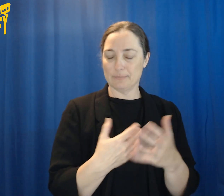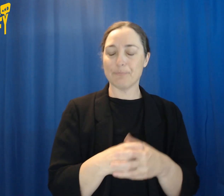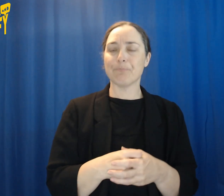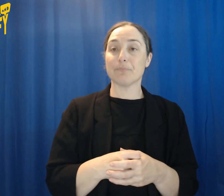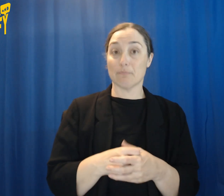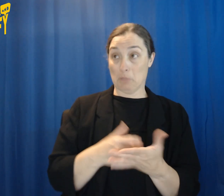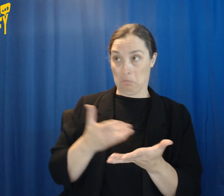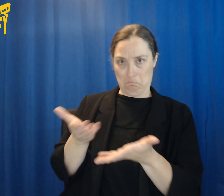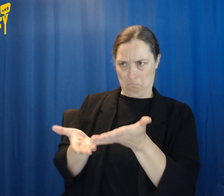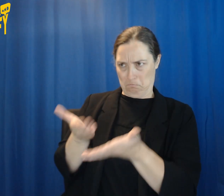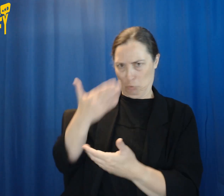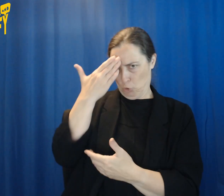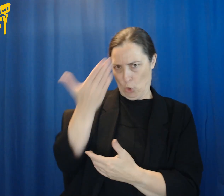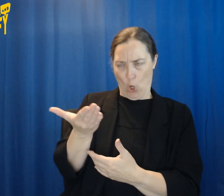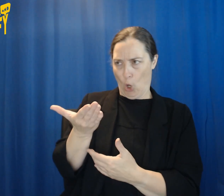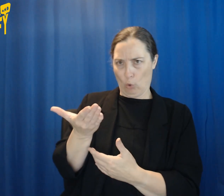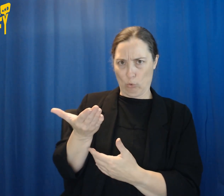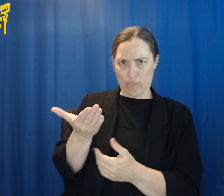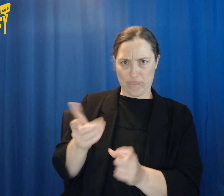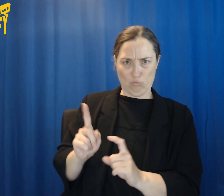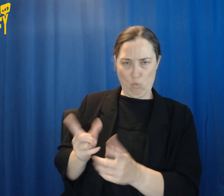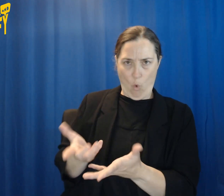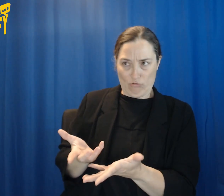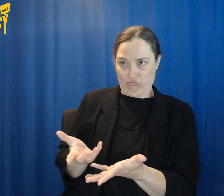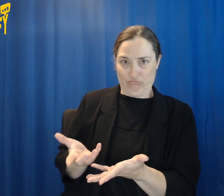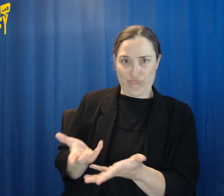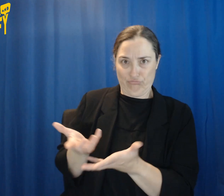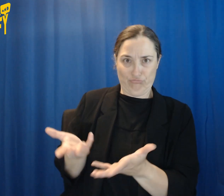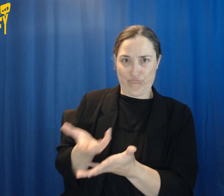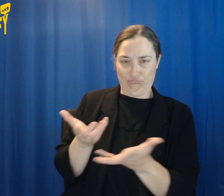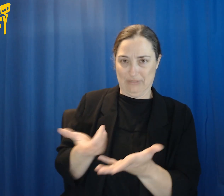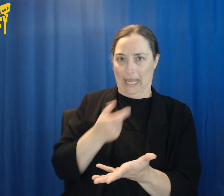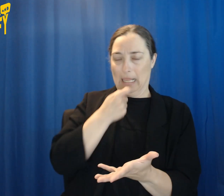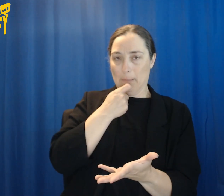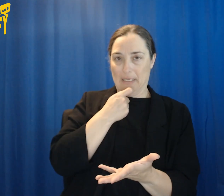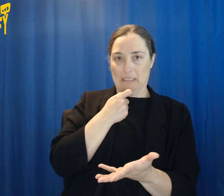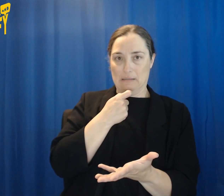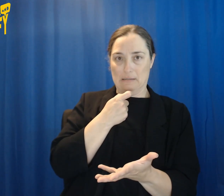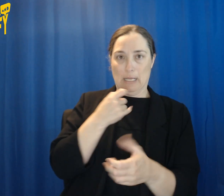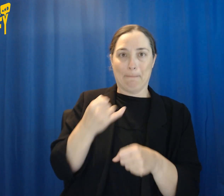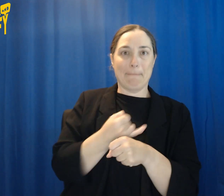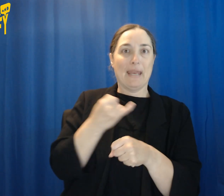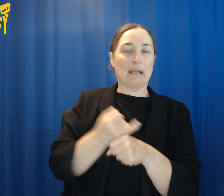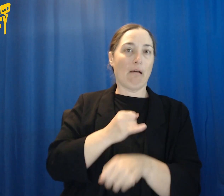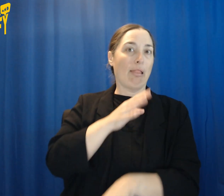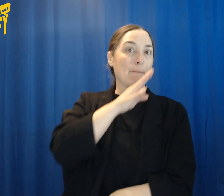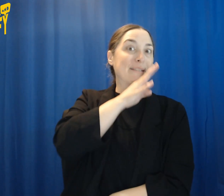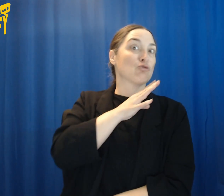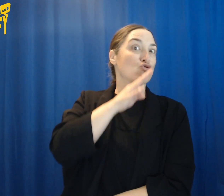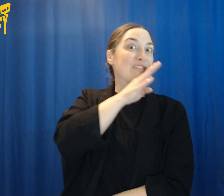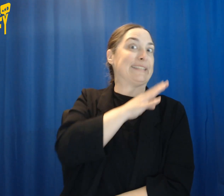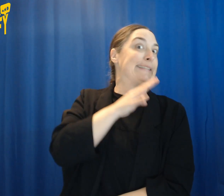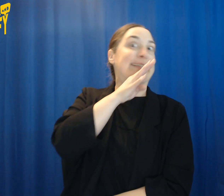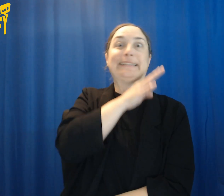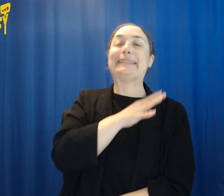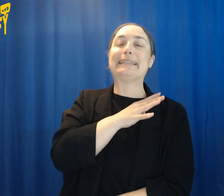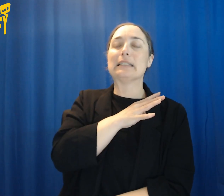what your condition is, and it was a bit of a medical mystery. And so I was just wondering what